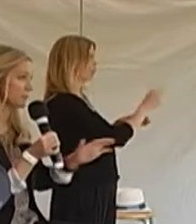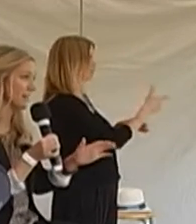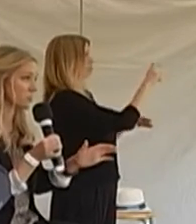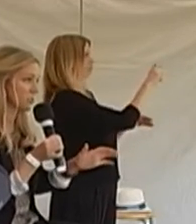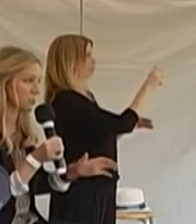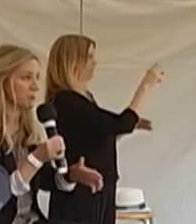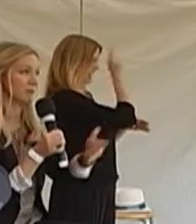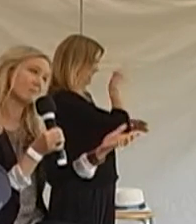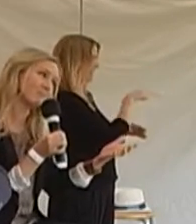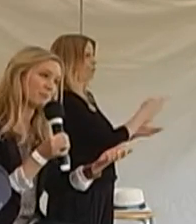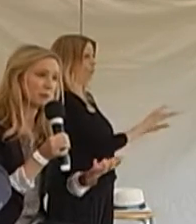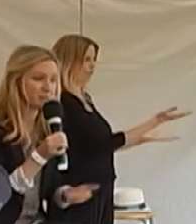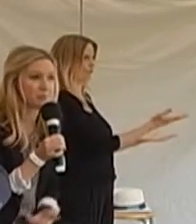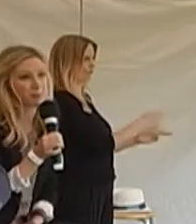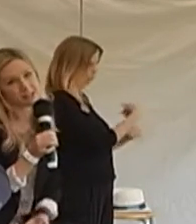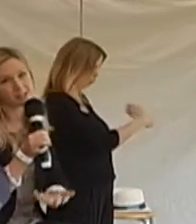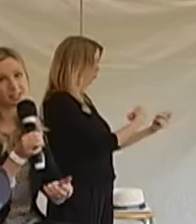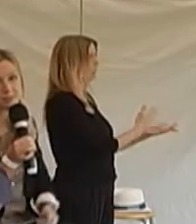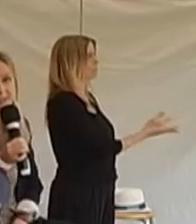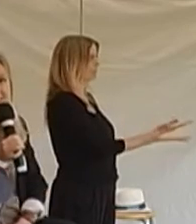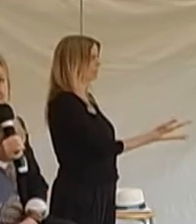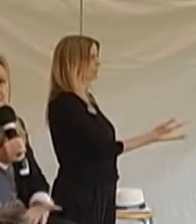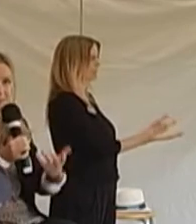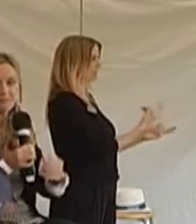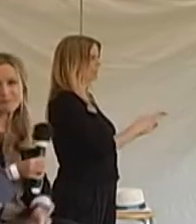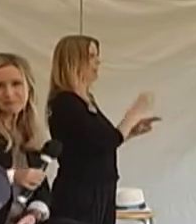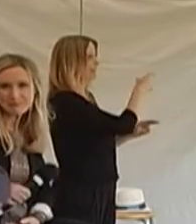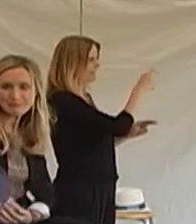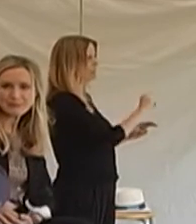there is this flat structure, but people seem to be successful.